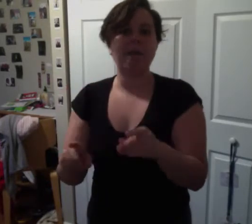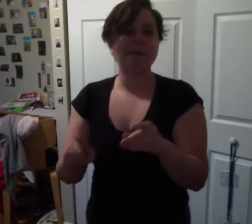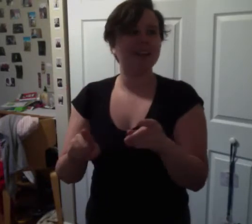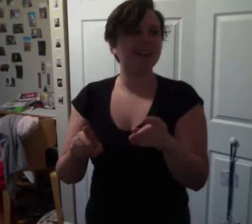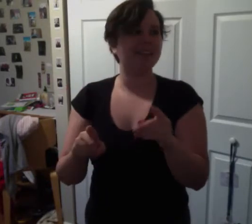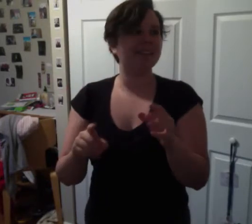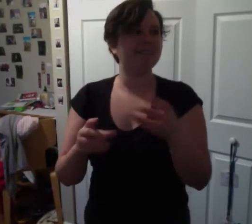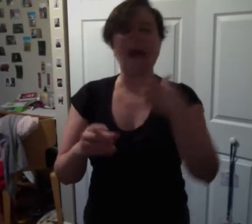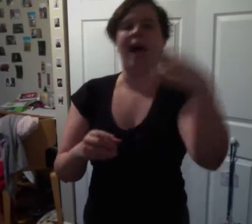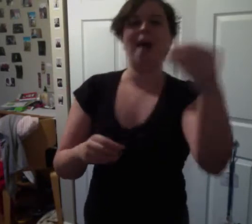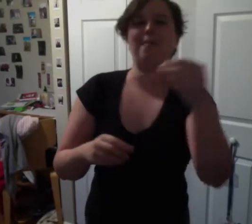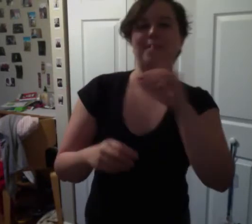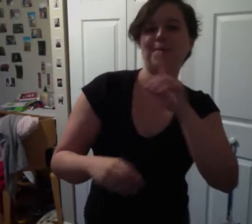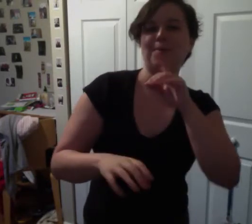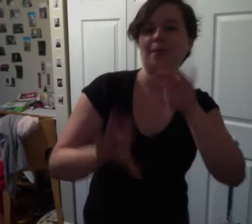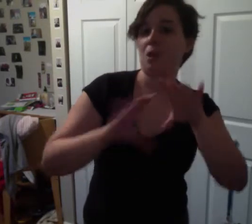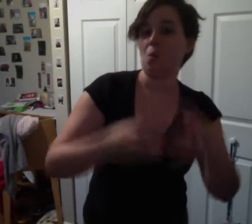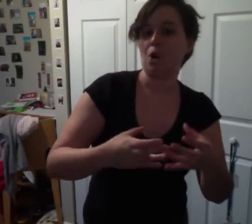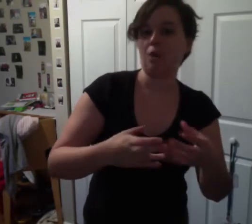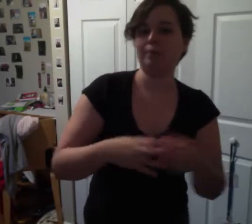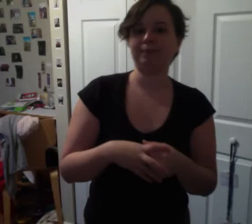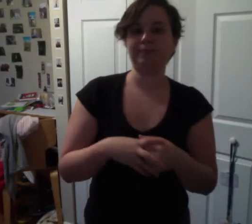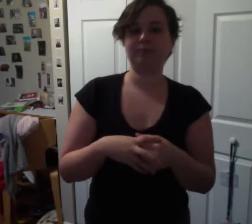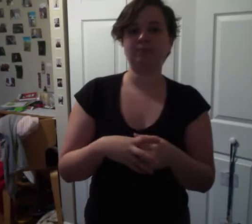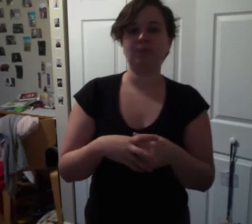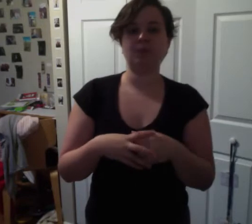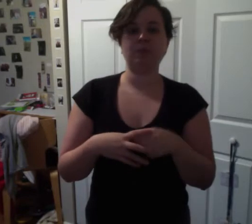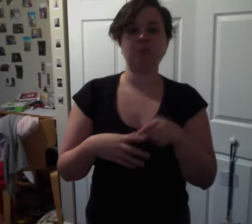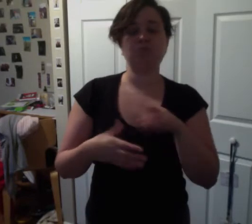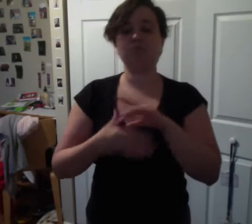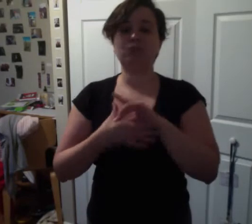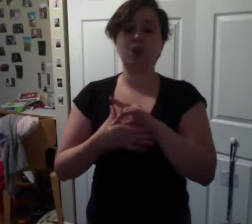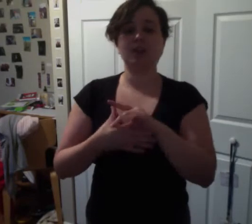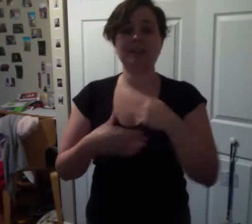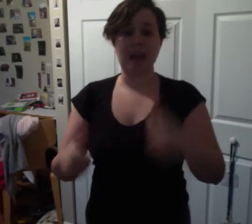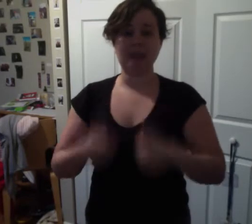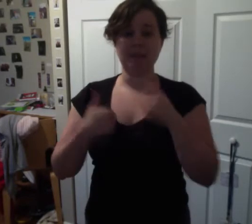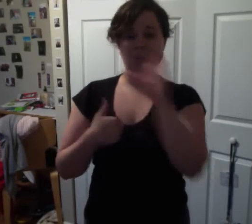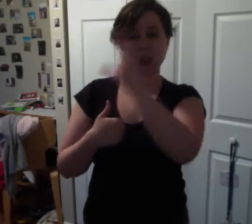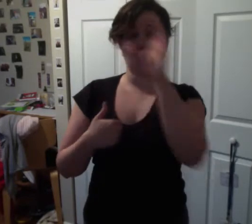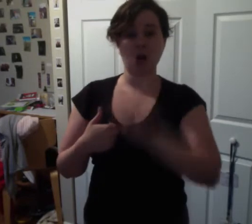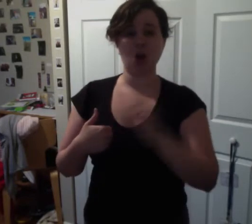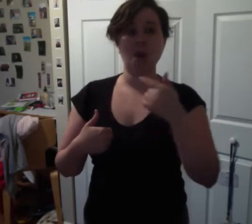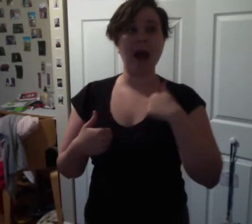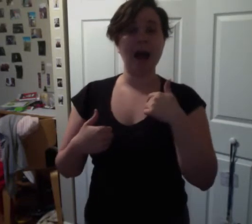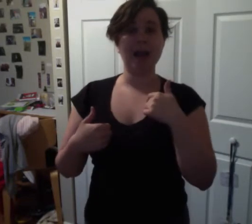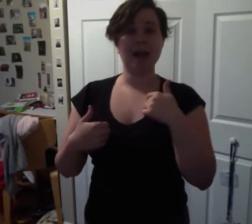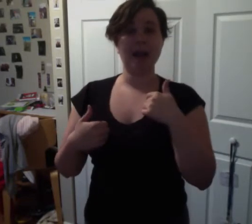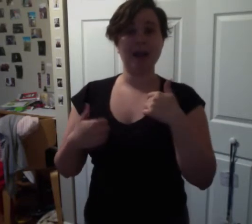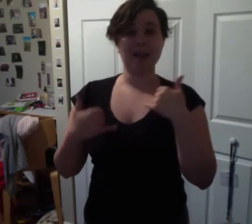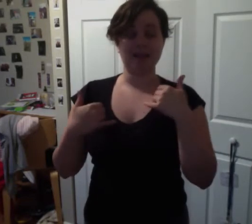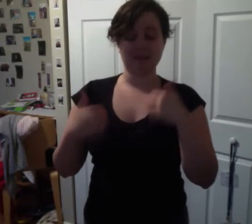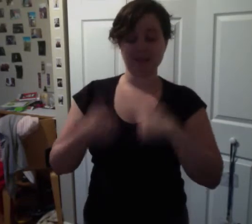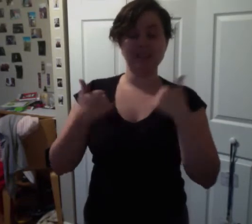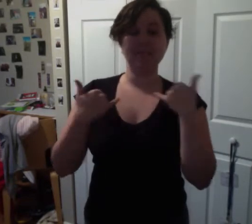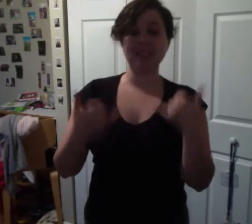Just to give you a little bit of context, I live in Chicago. I live on the south side now. I'm a west sider. For those of you who are not Chicagoans, that